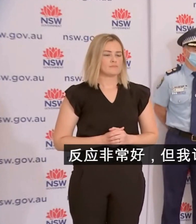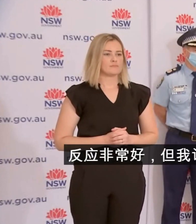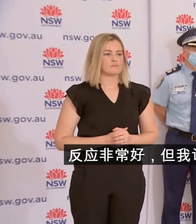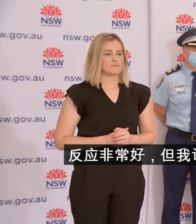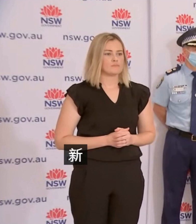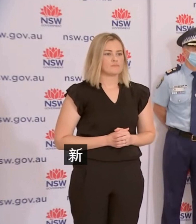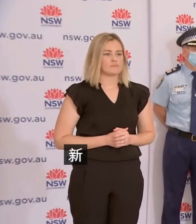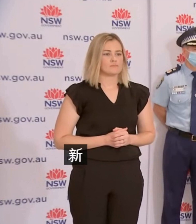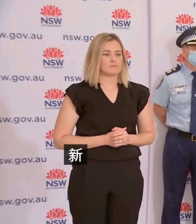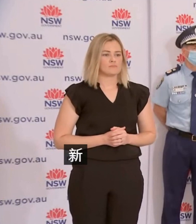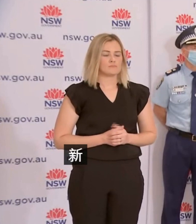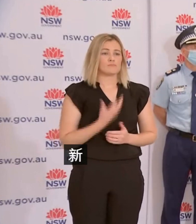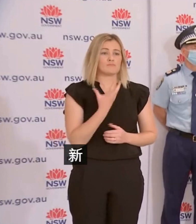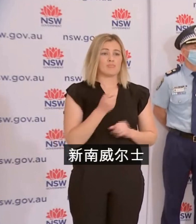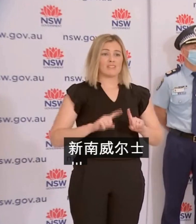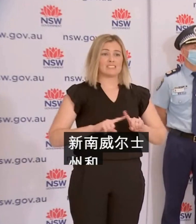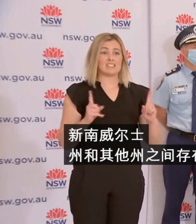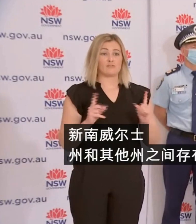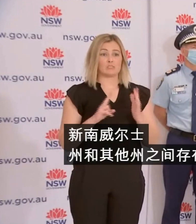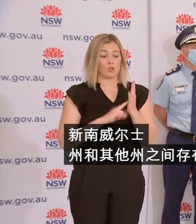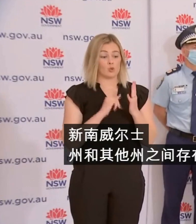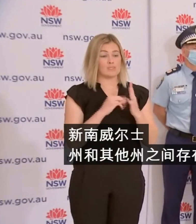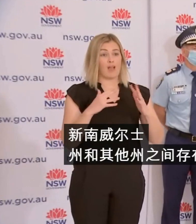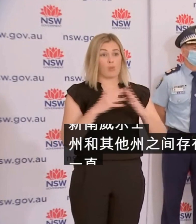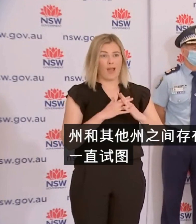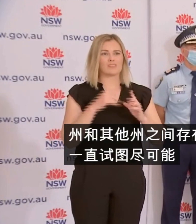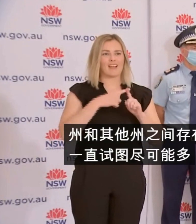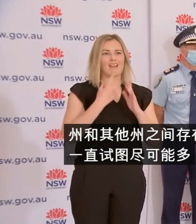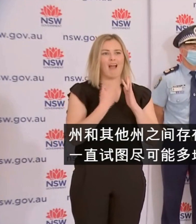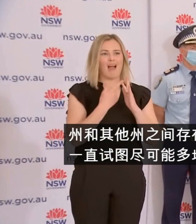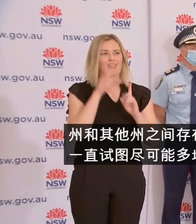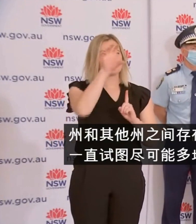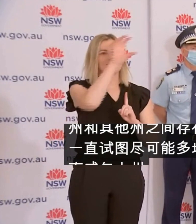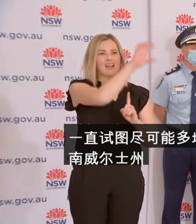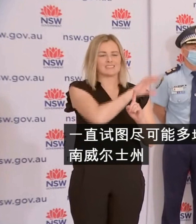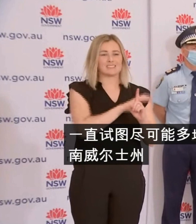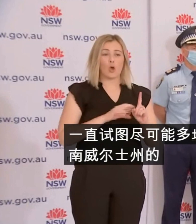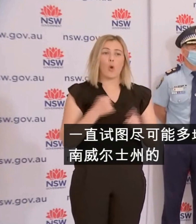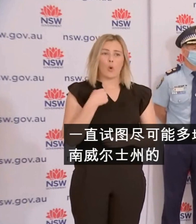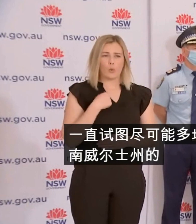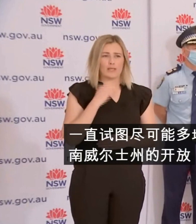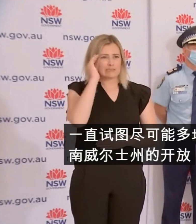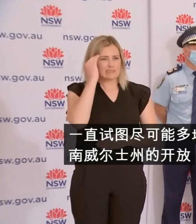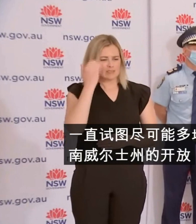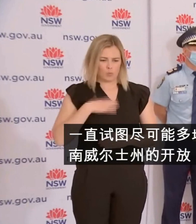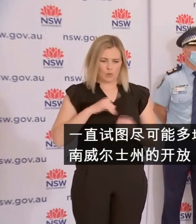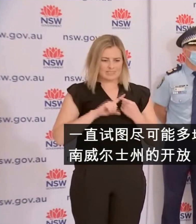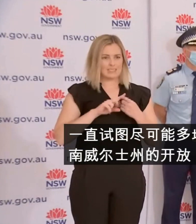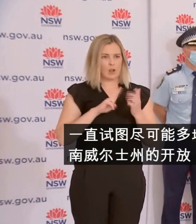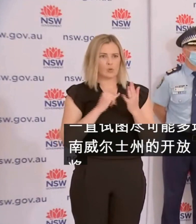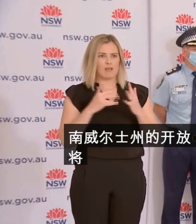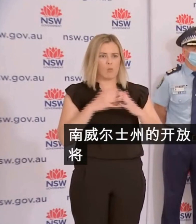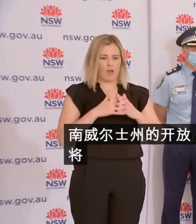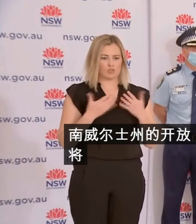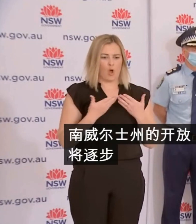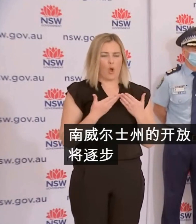a defining difference, I'll put it that way, between New South Wales and the other states, and that is we've always tried to keep as much of New South Wales open as is possible.